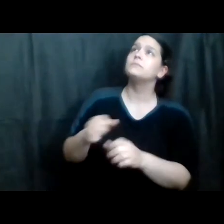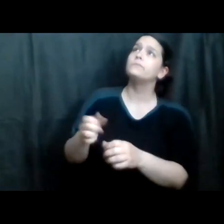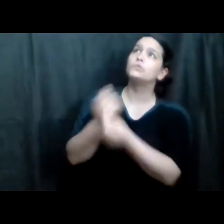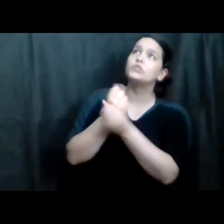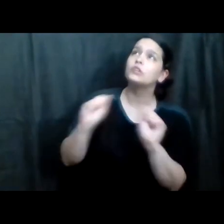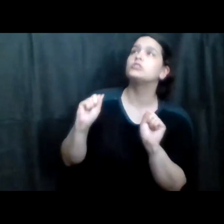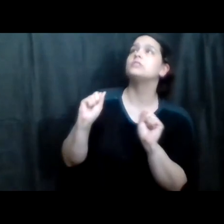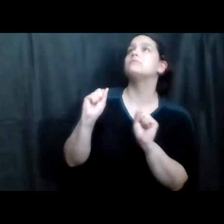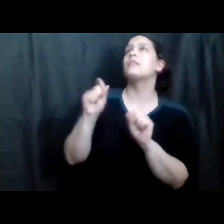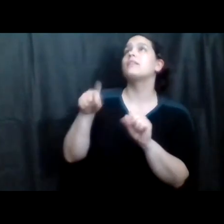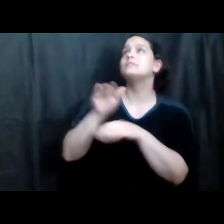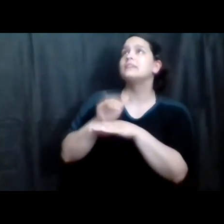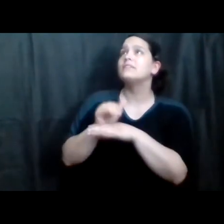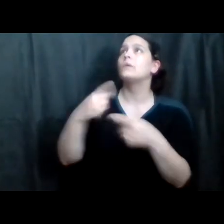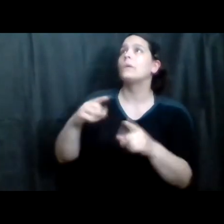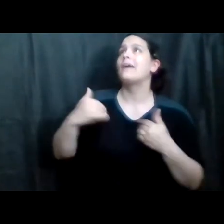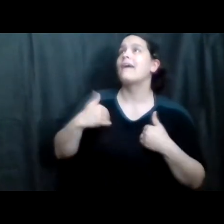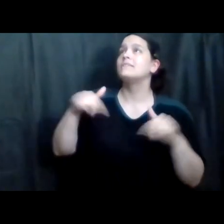this evening while we have this show.